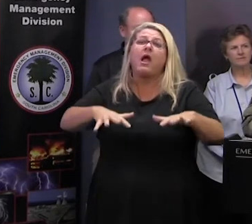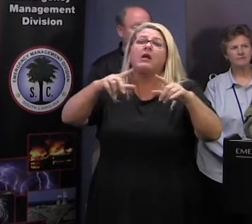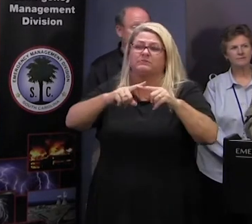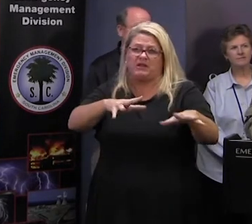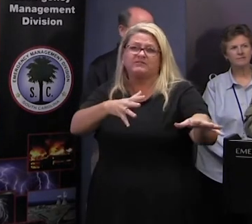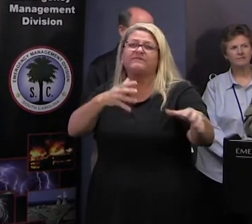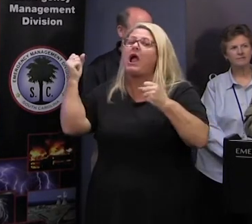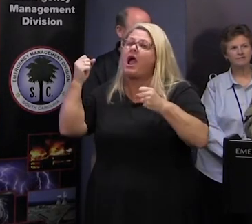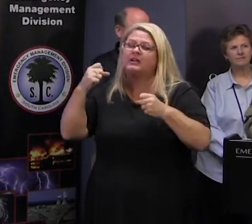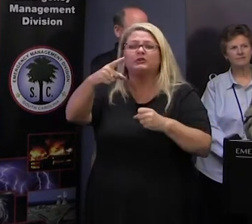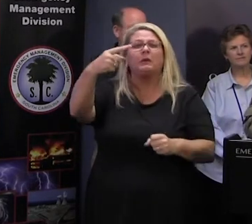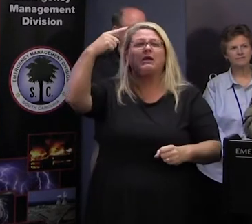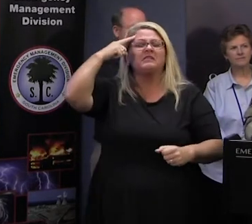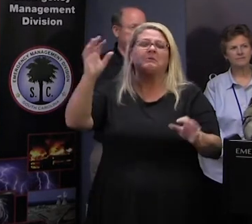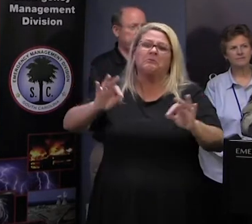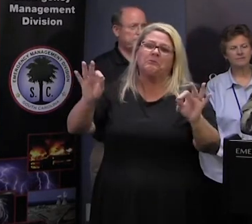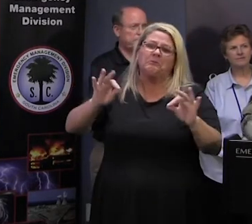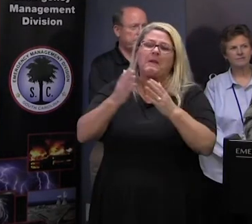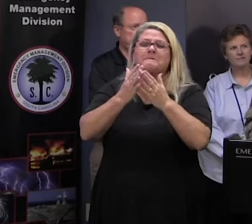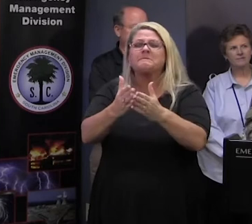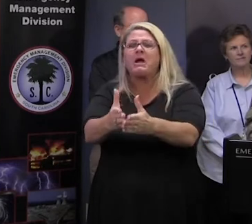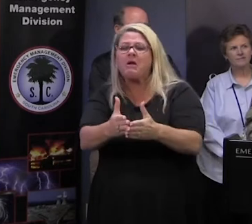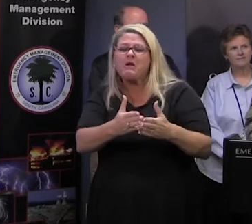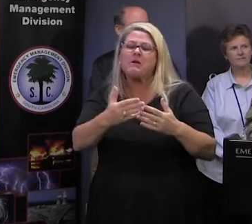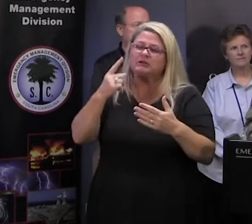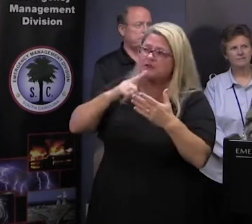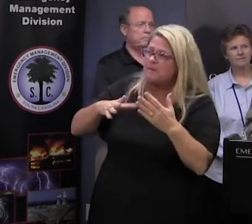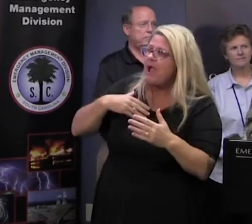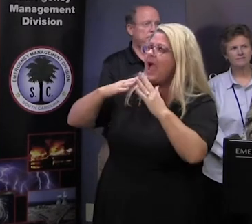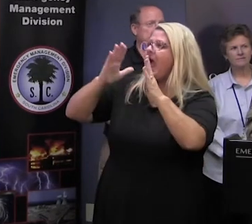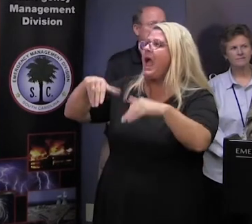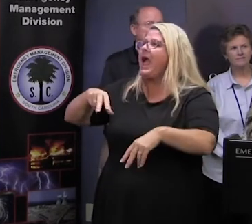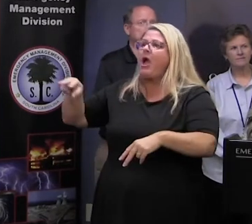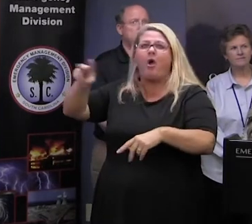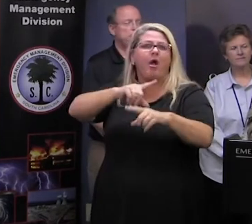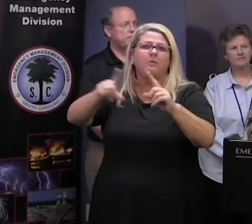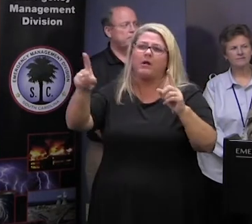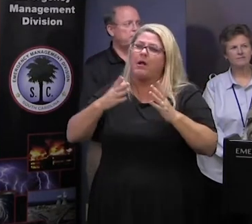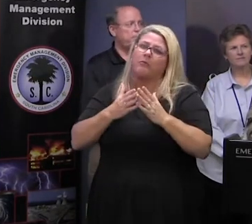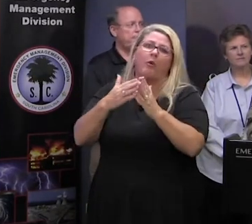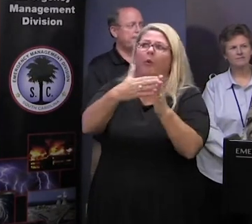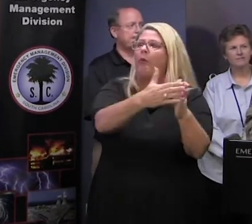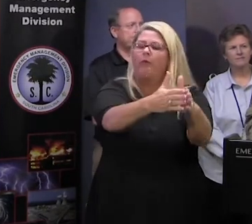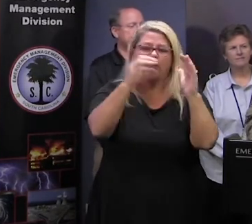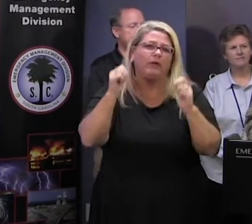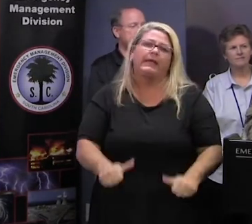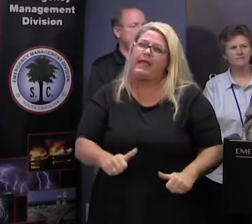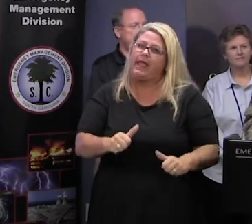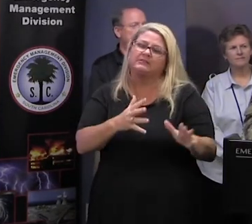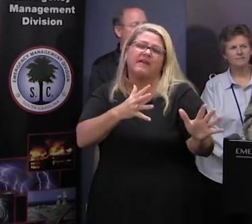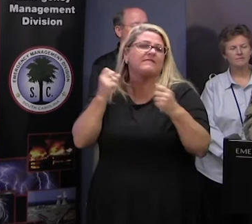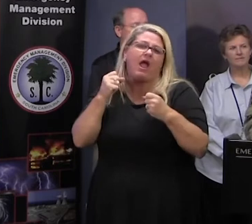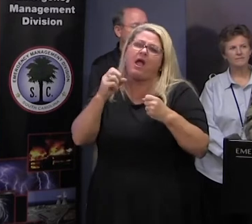It's very deceptive. You get there, I can take a boat in and I can check my house or something like that, but those boats can get swept away. And then